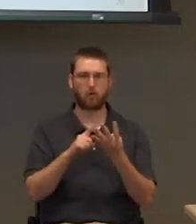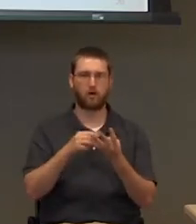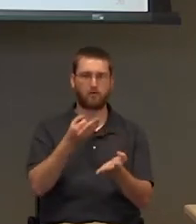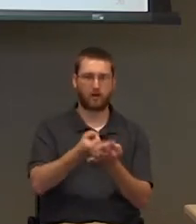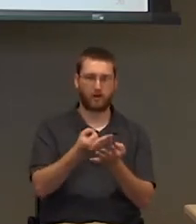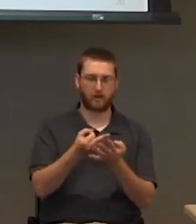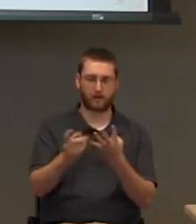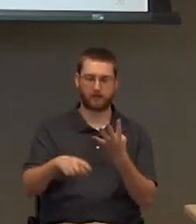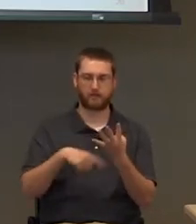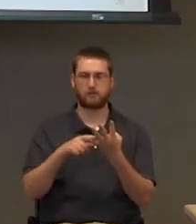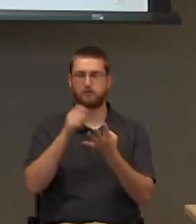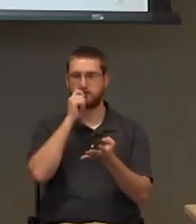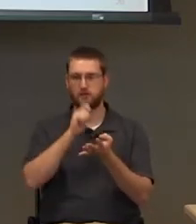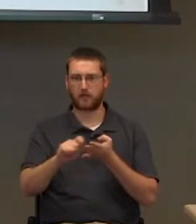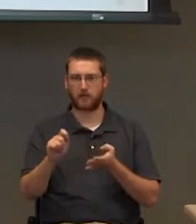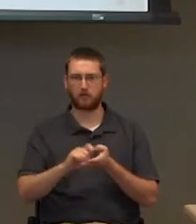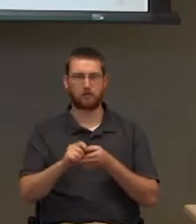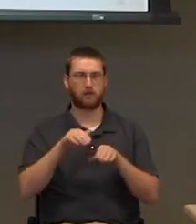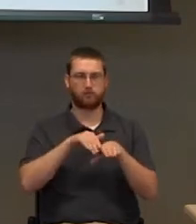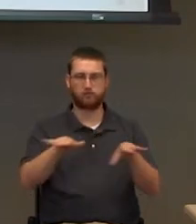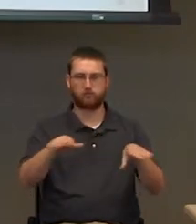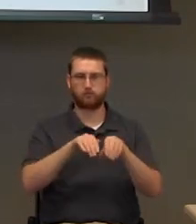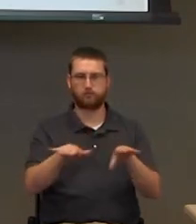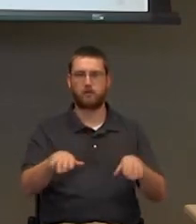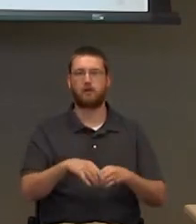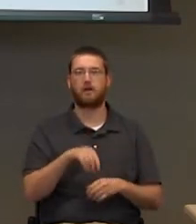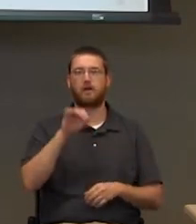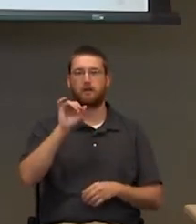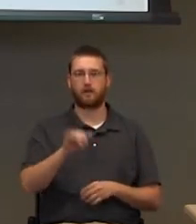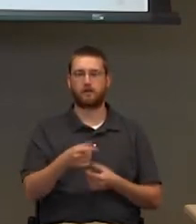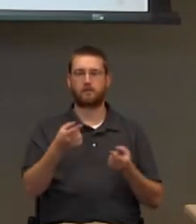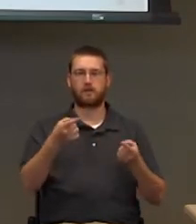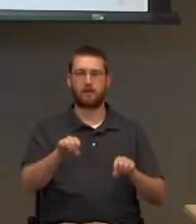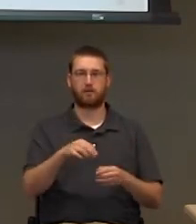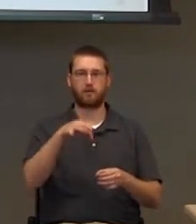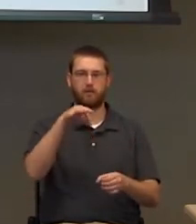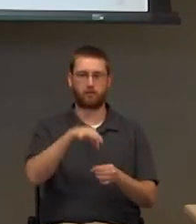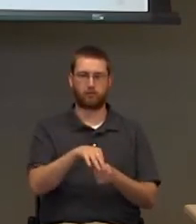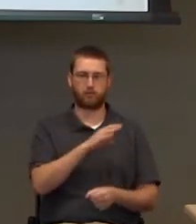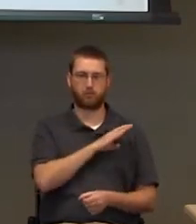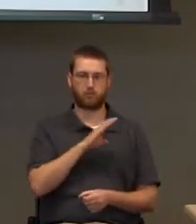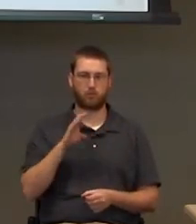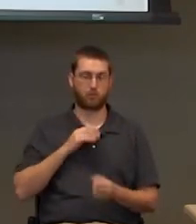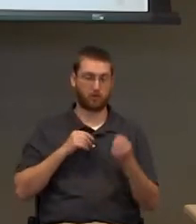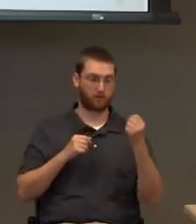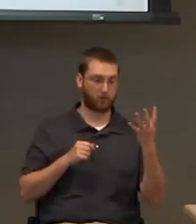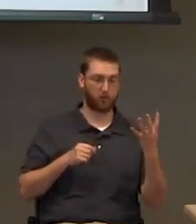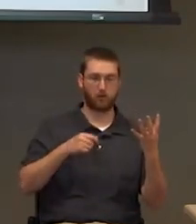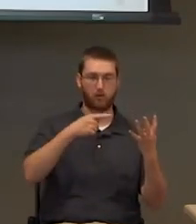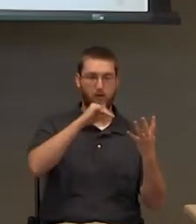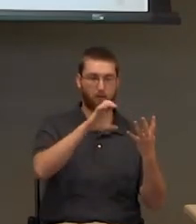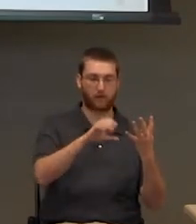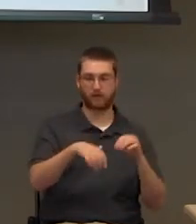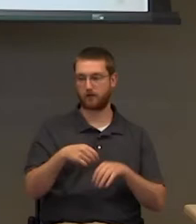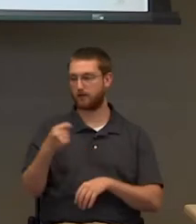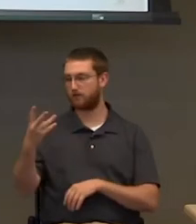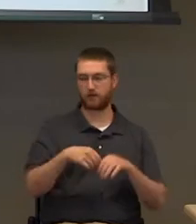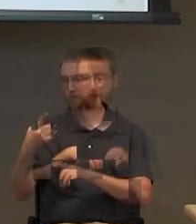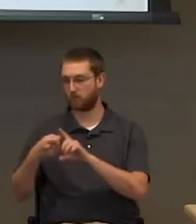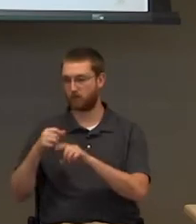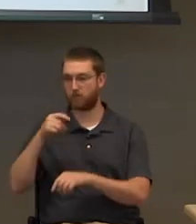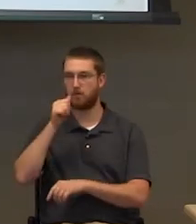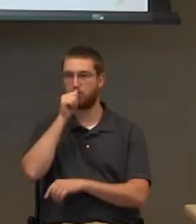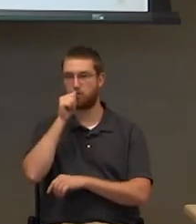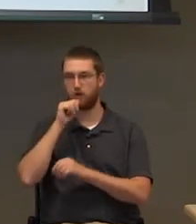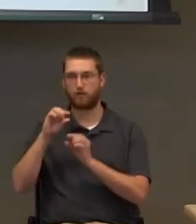with the finances, and administer the administrative part of it, that's who it should be. If it's four people from the public sector, great. If it's four people from the